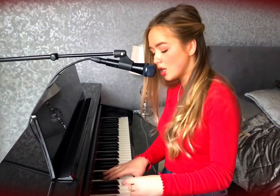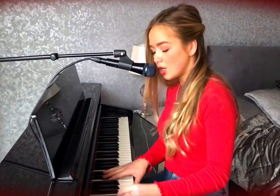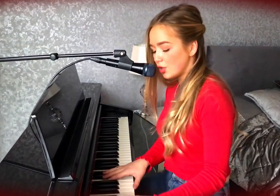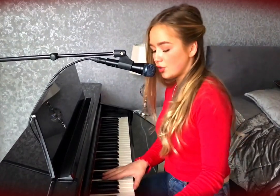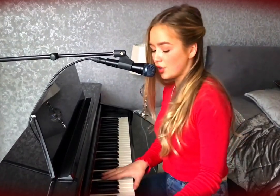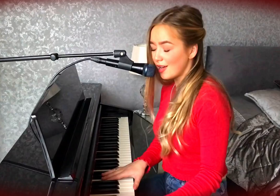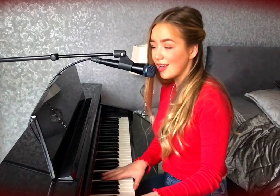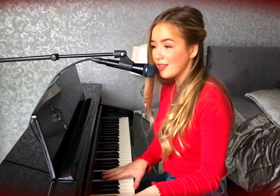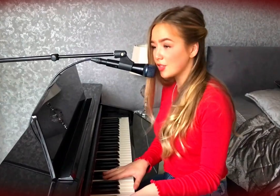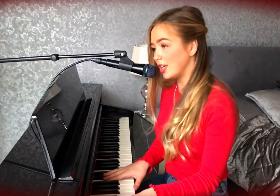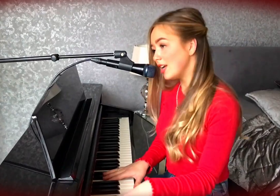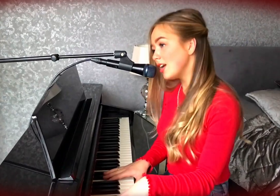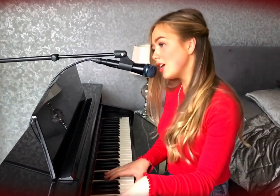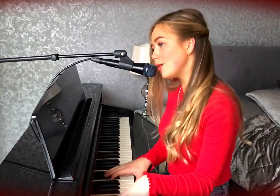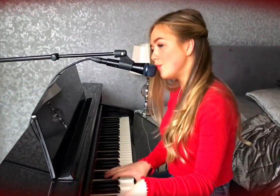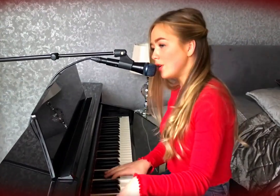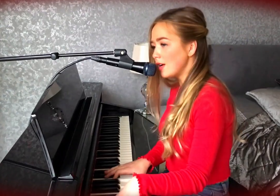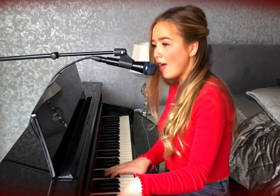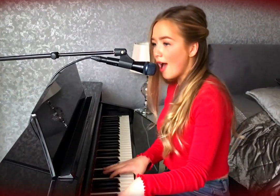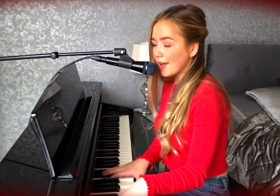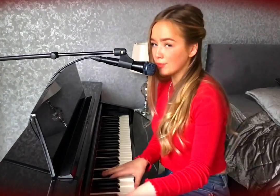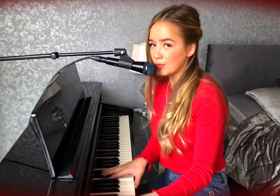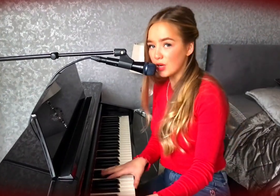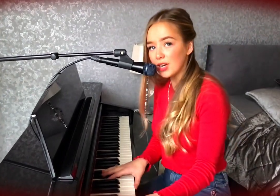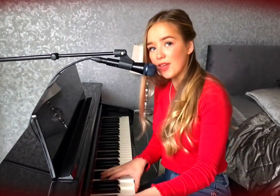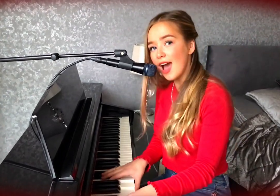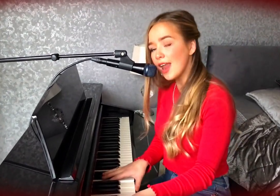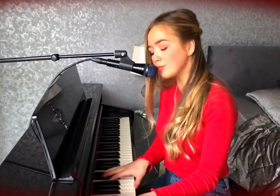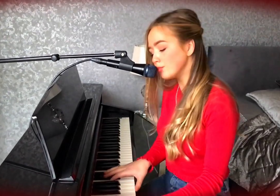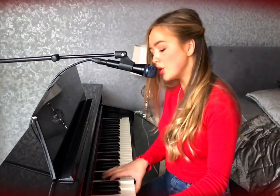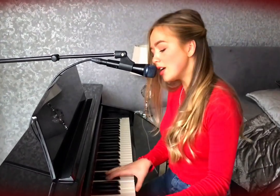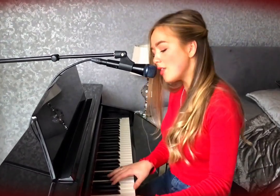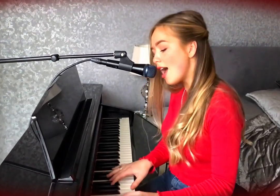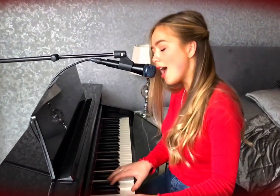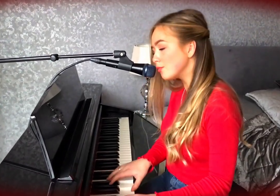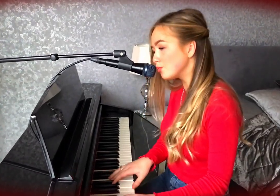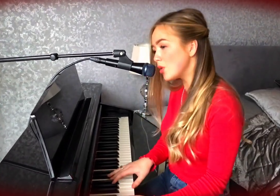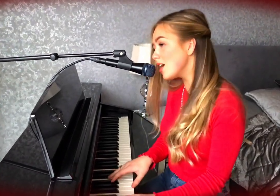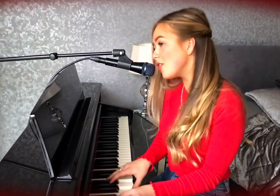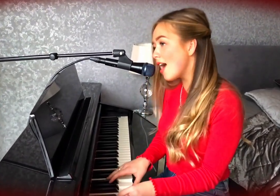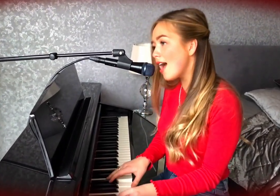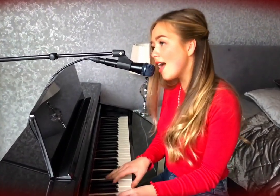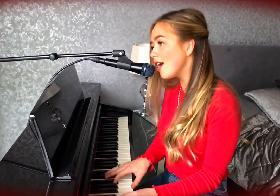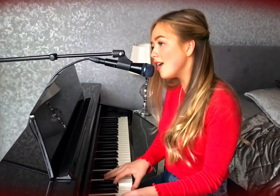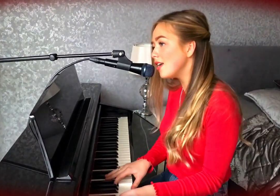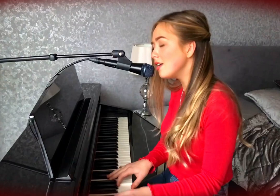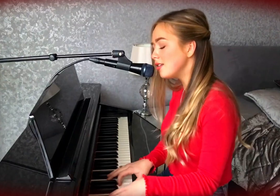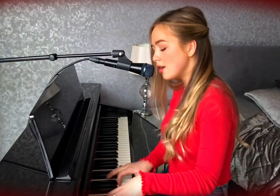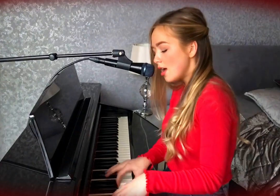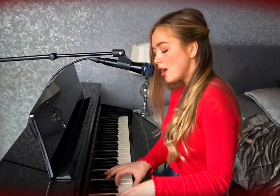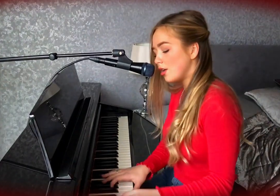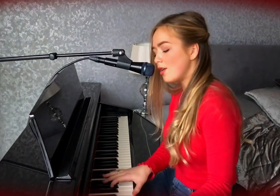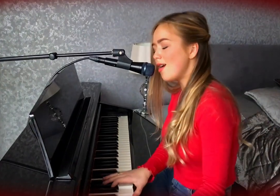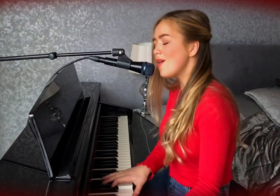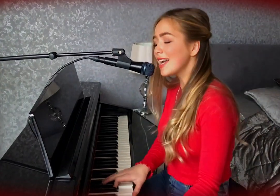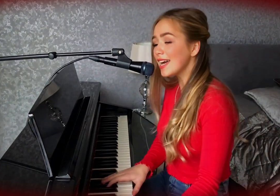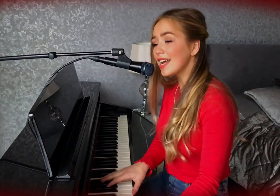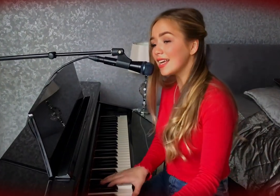Just keep breathing, and breathing, and breathing, and breathing. I know I gotta